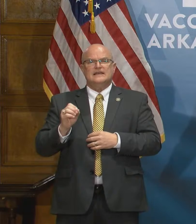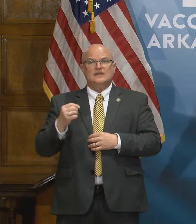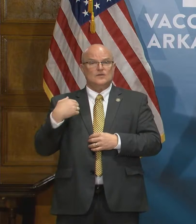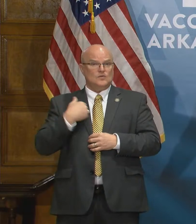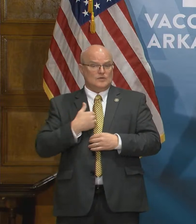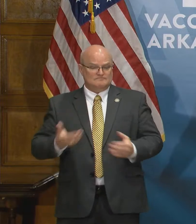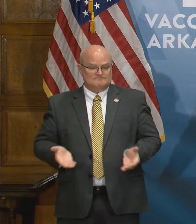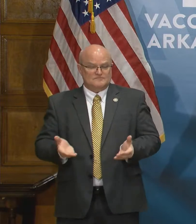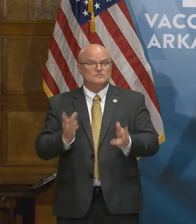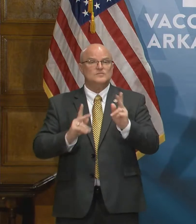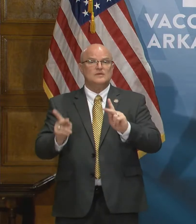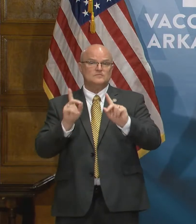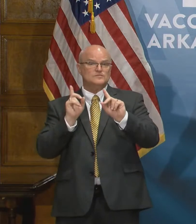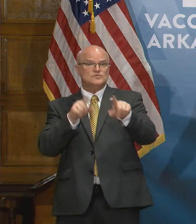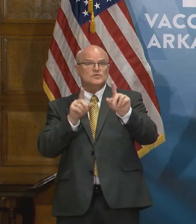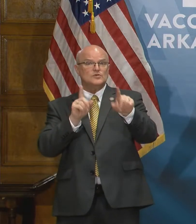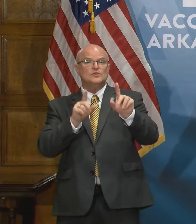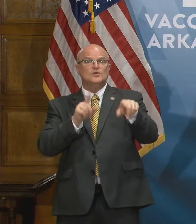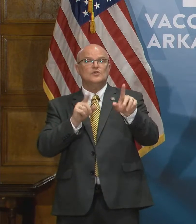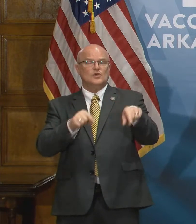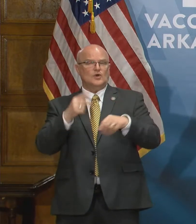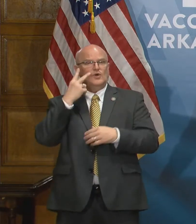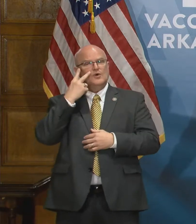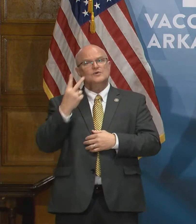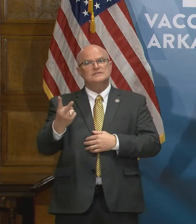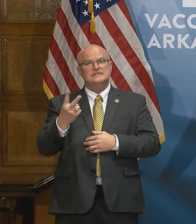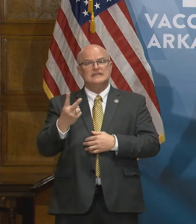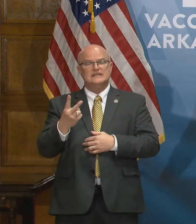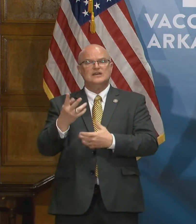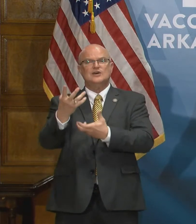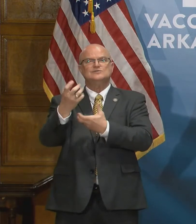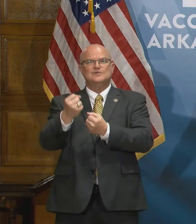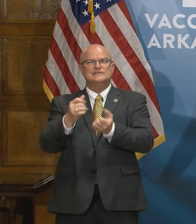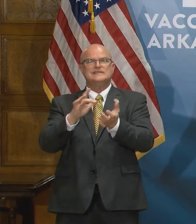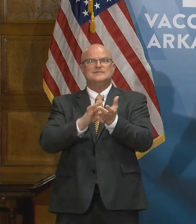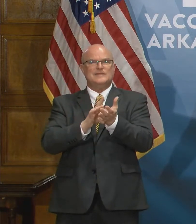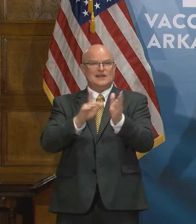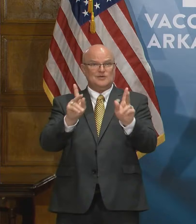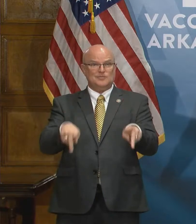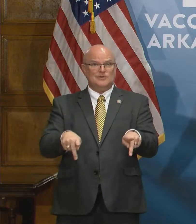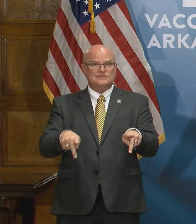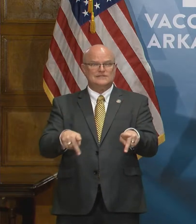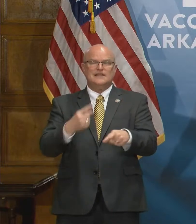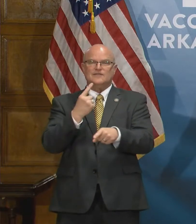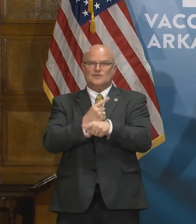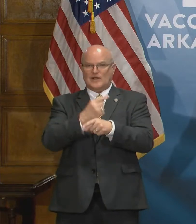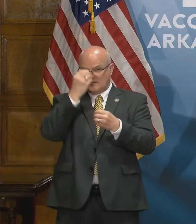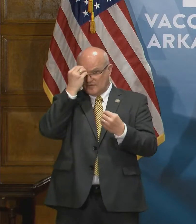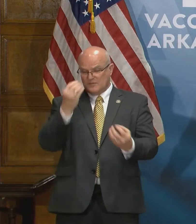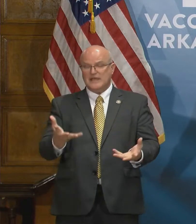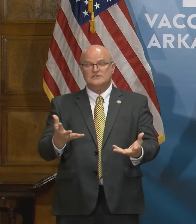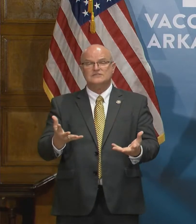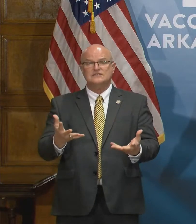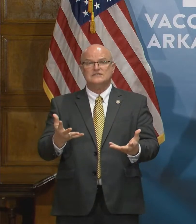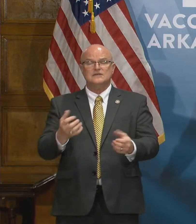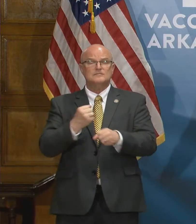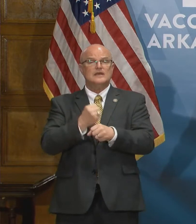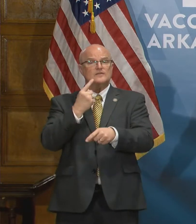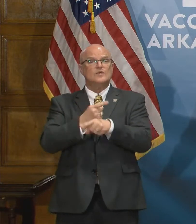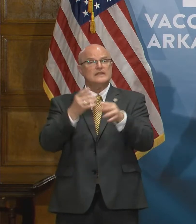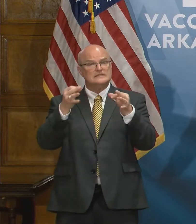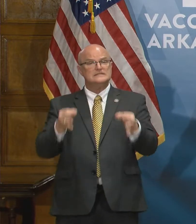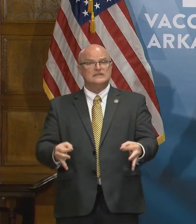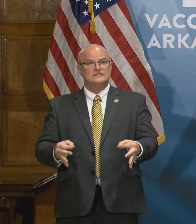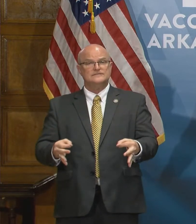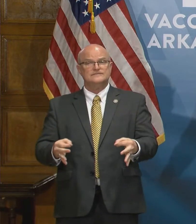We encourage everyone to go see a trusted medical advisor to get the right information to make the right